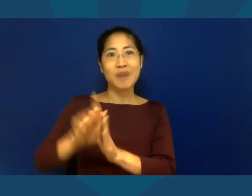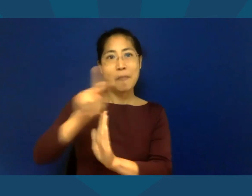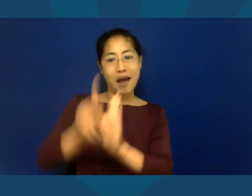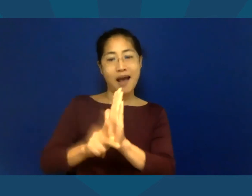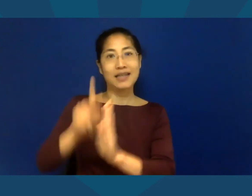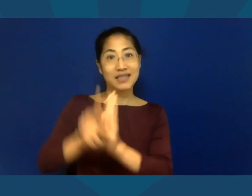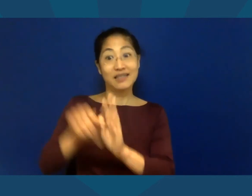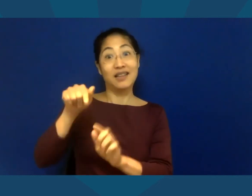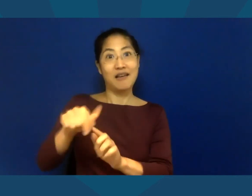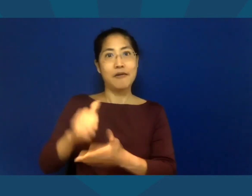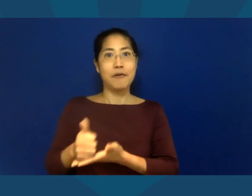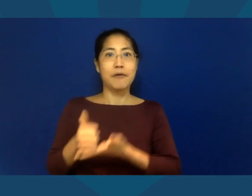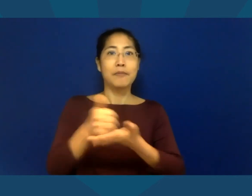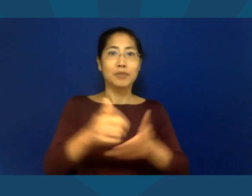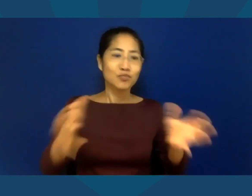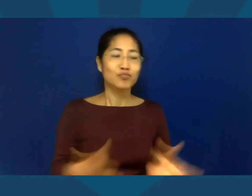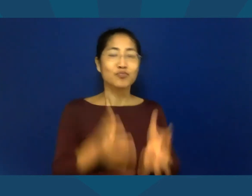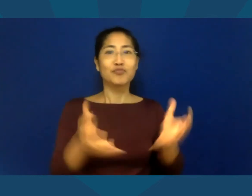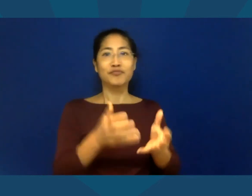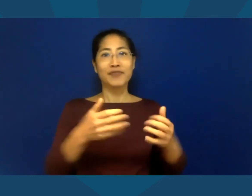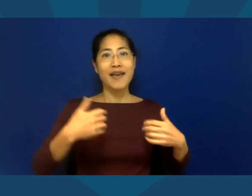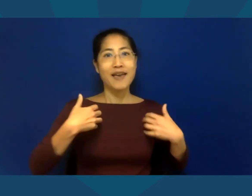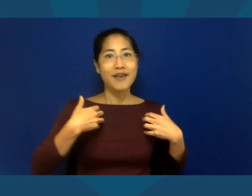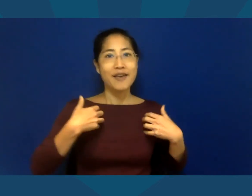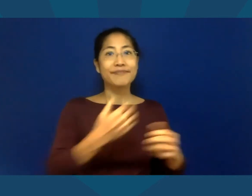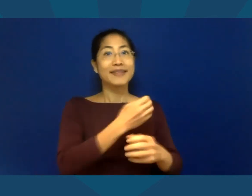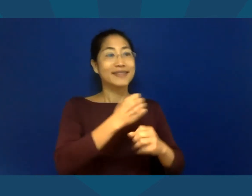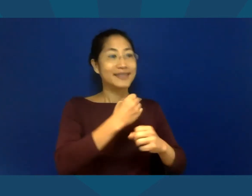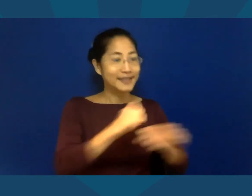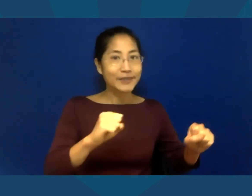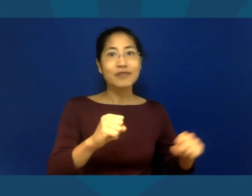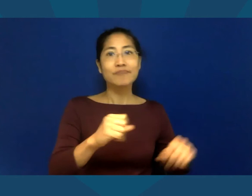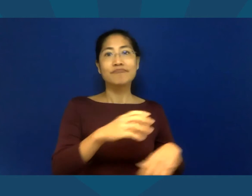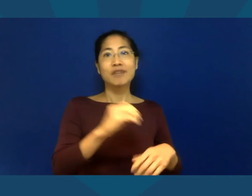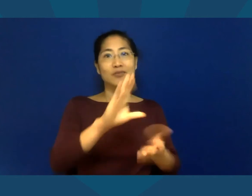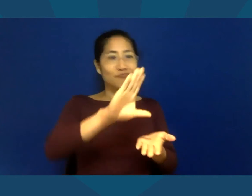and mitigating the damage of COVID-19 on Arizona's economy.